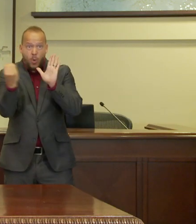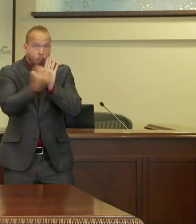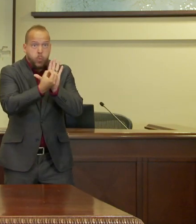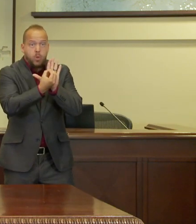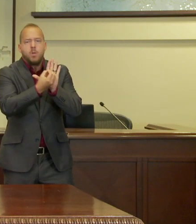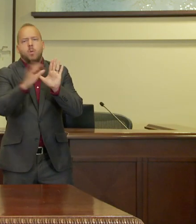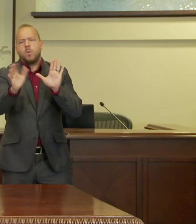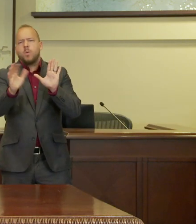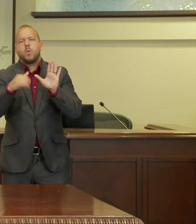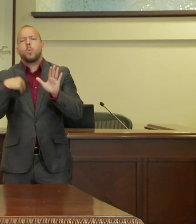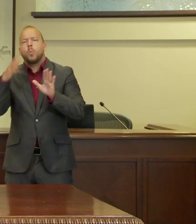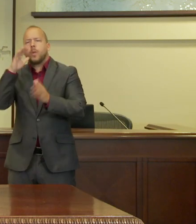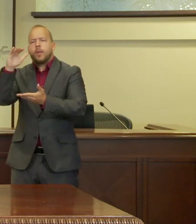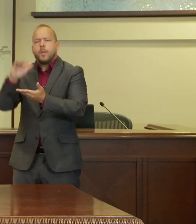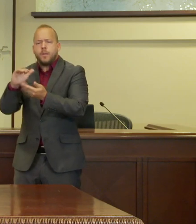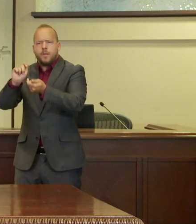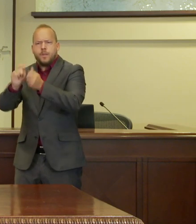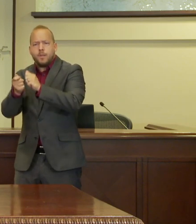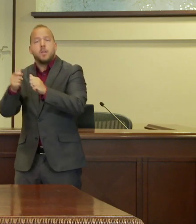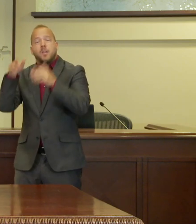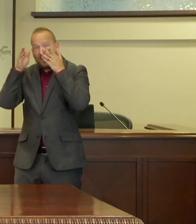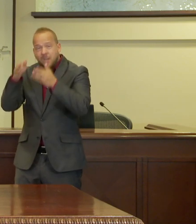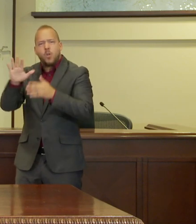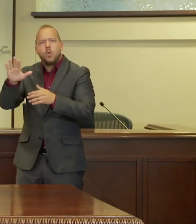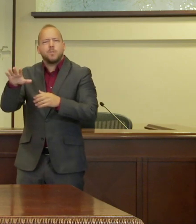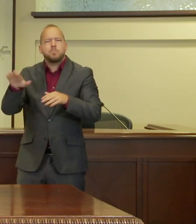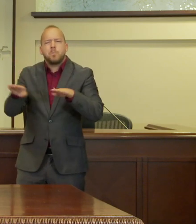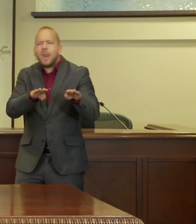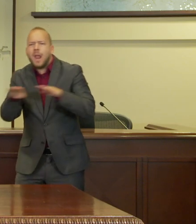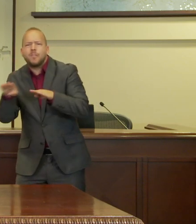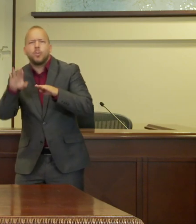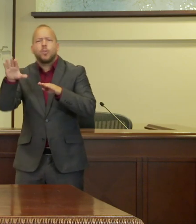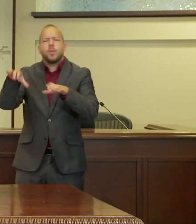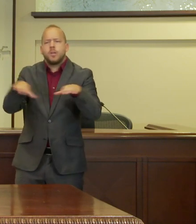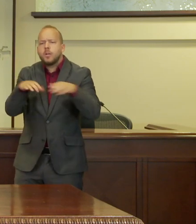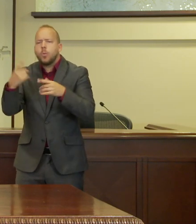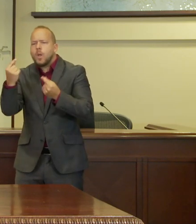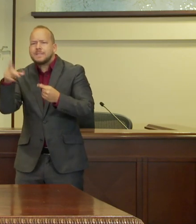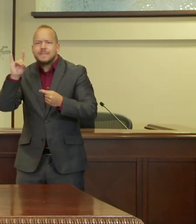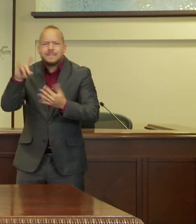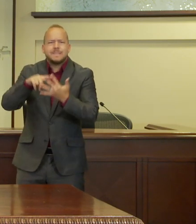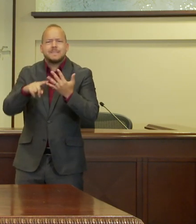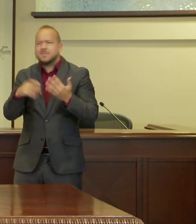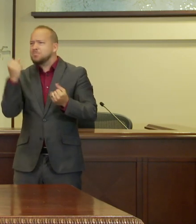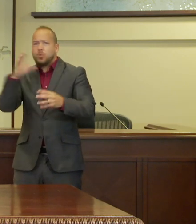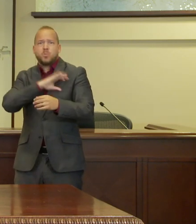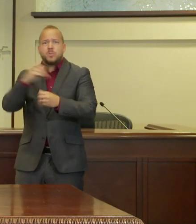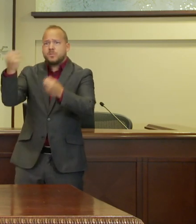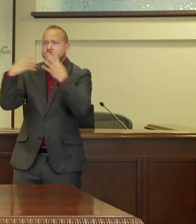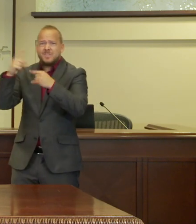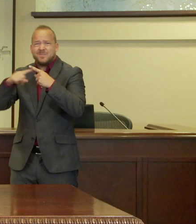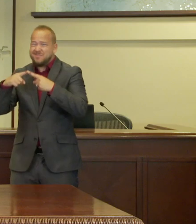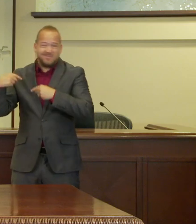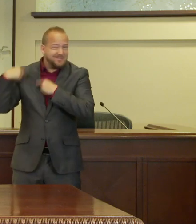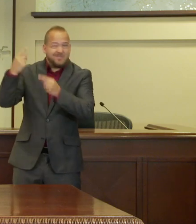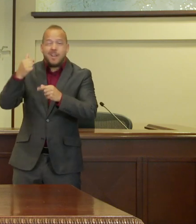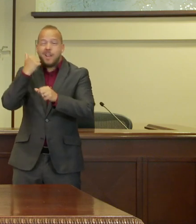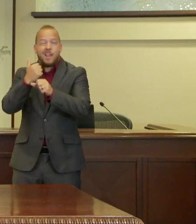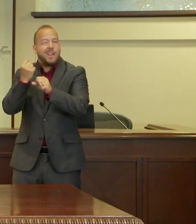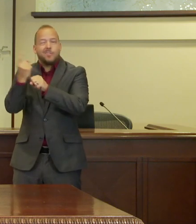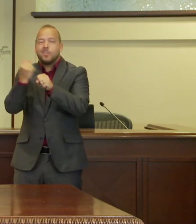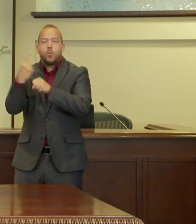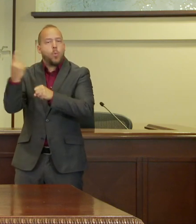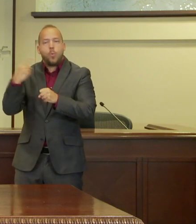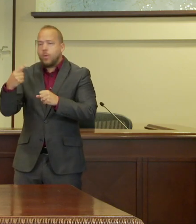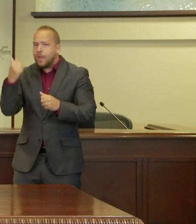community. Hundreds of thousands of people call for police assistance throughout the year, and we still need a robust